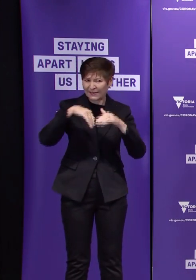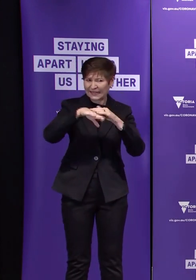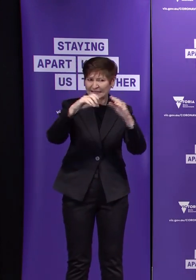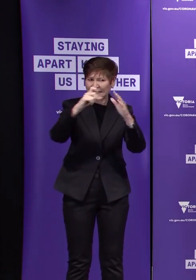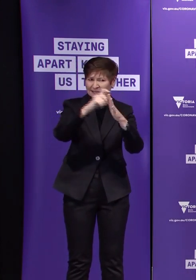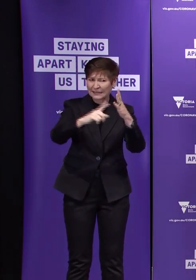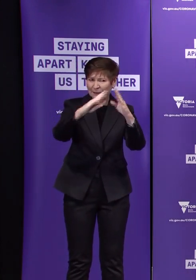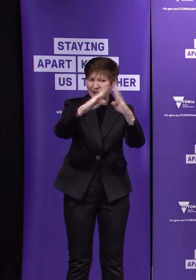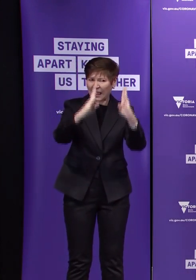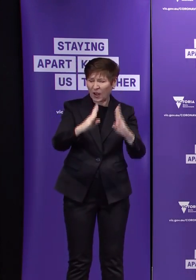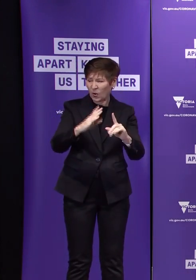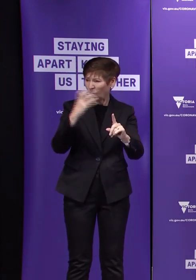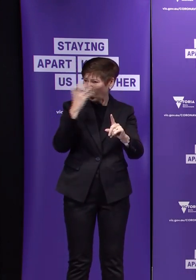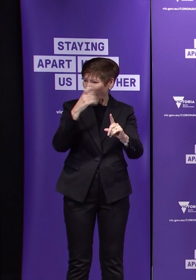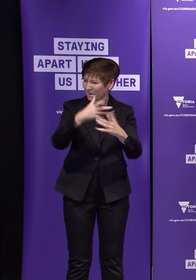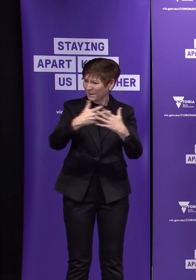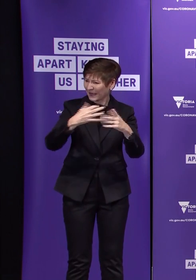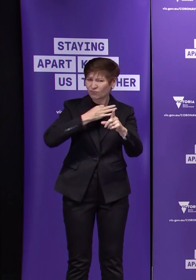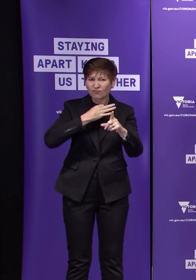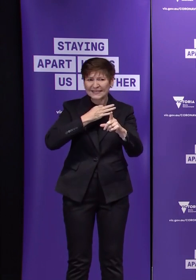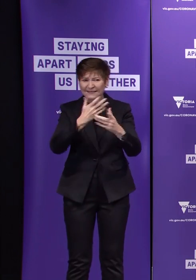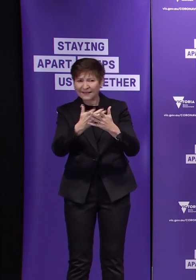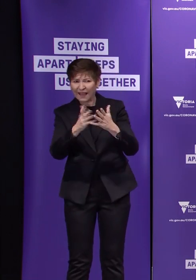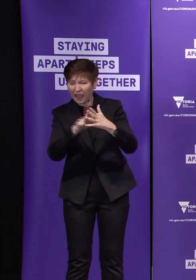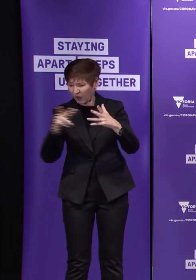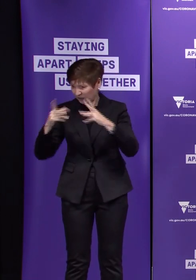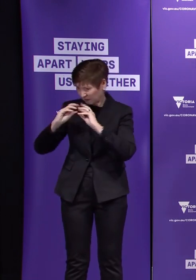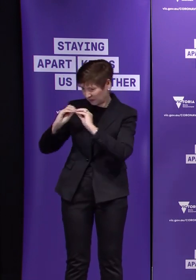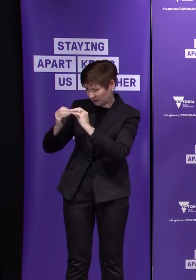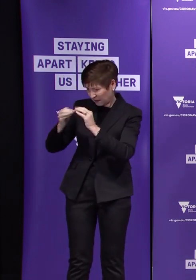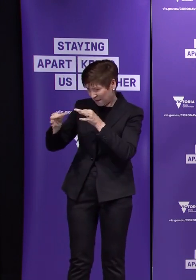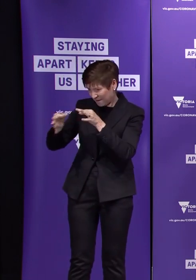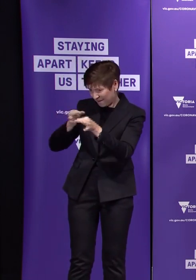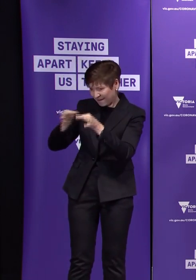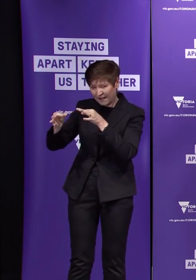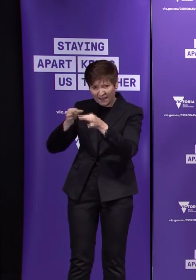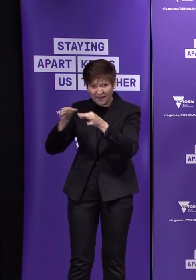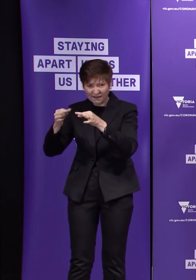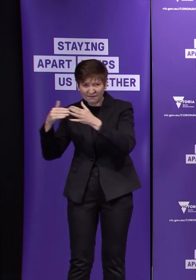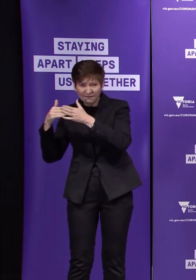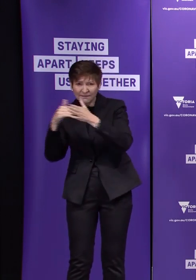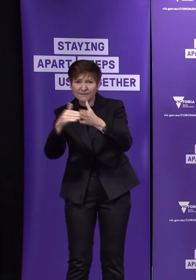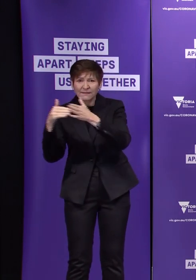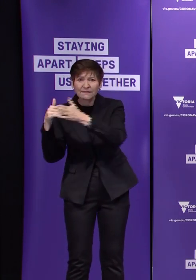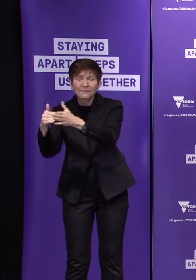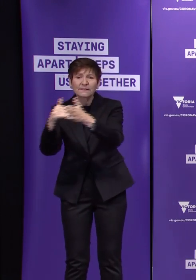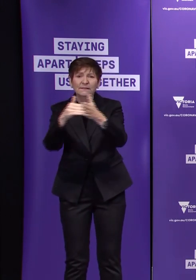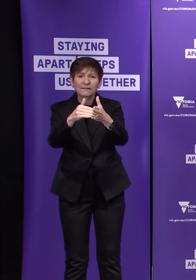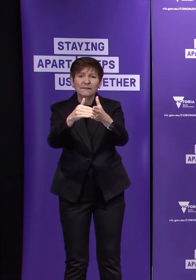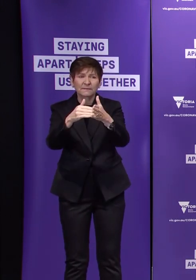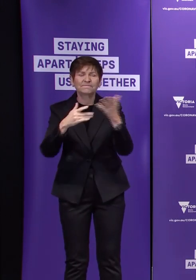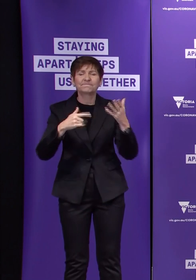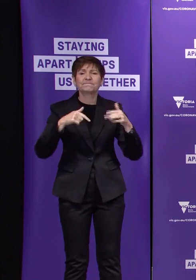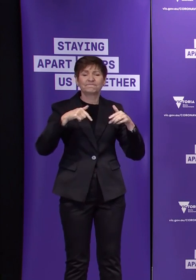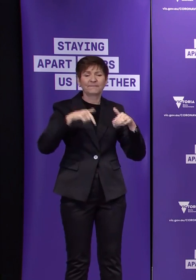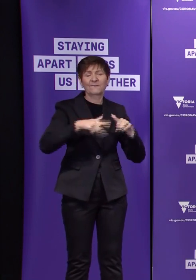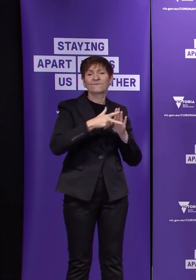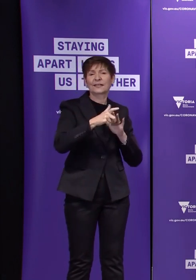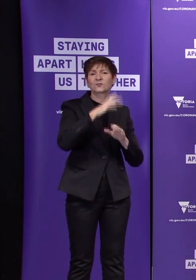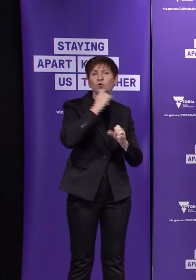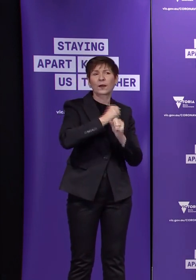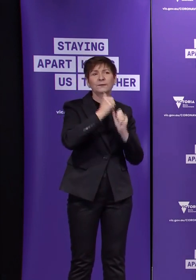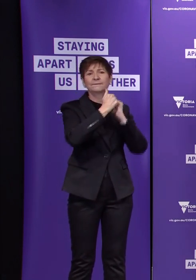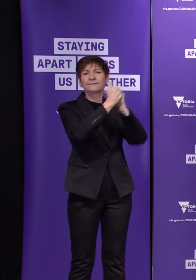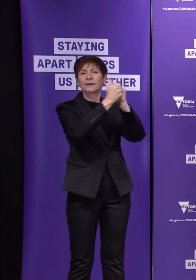possible outcome. So that's what I'm trying to achieve, and we continue to work with the Commonwealth on that. Are you confident then everybody can